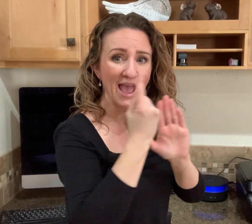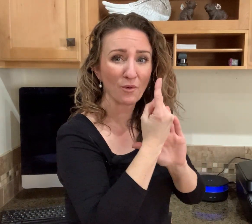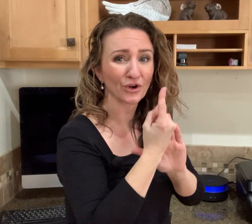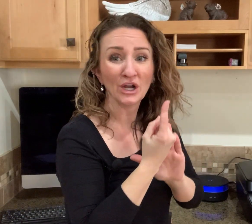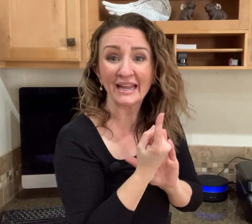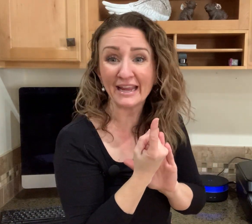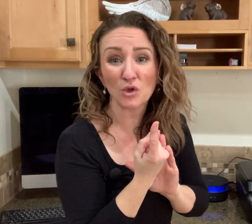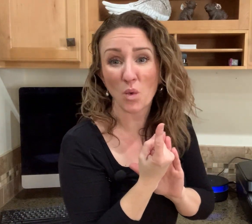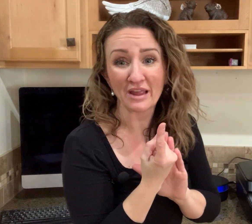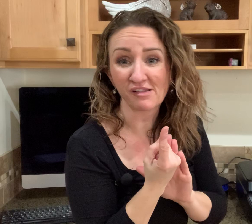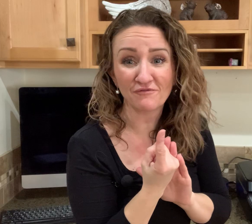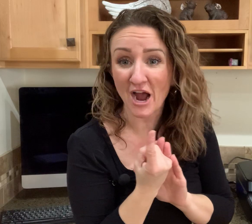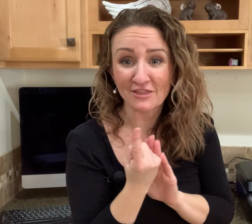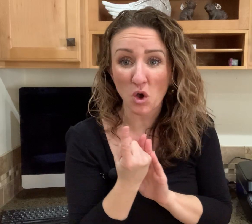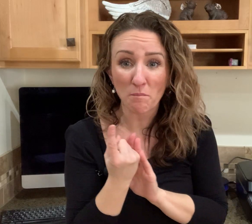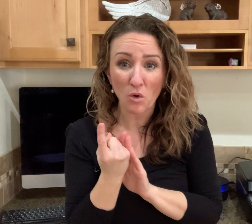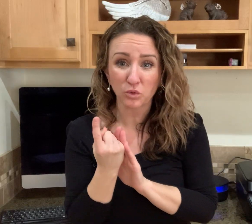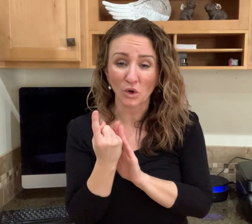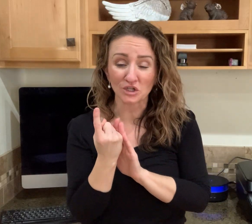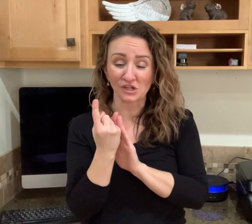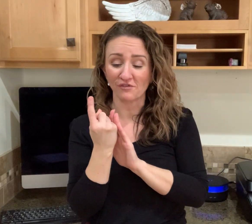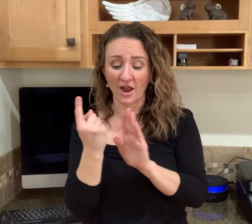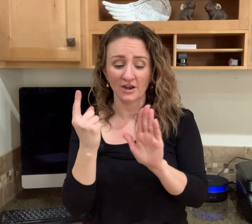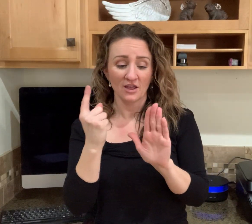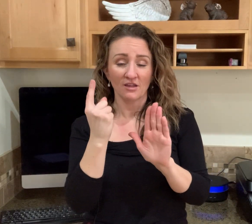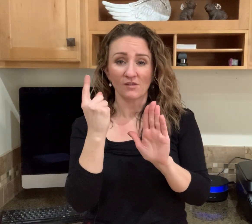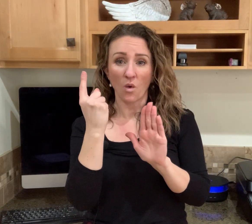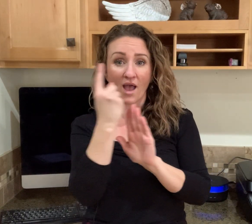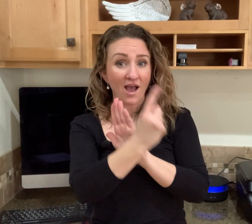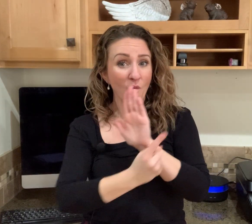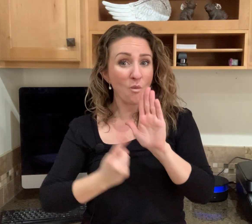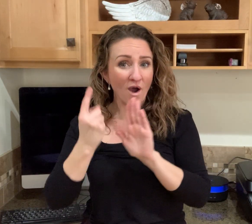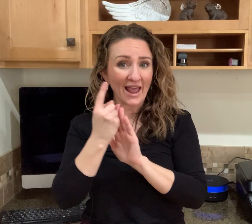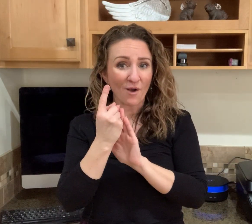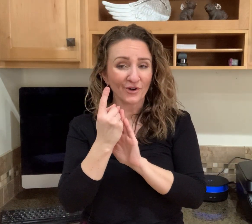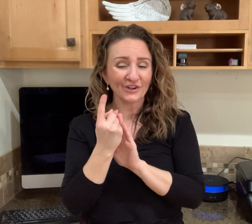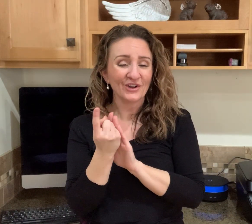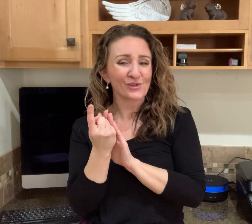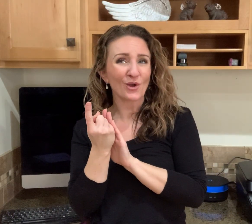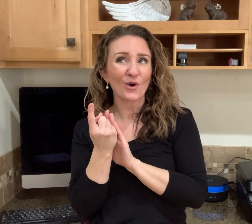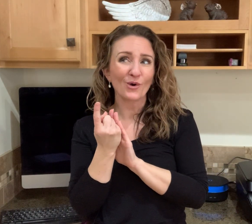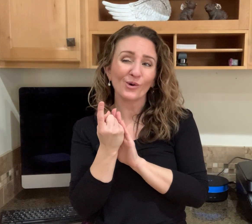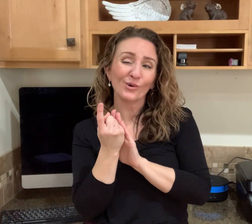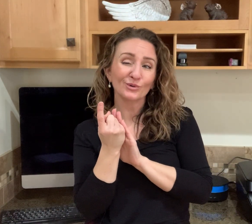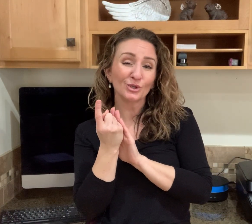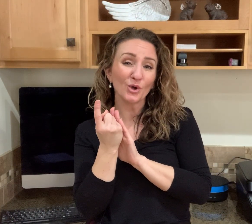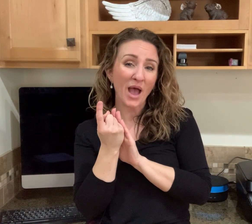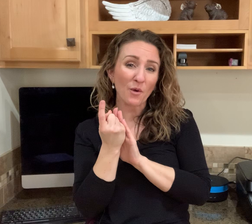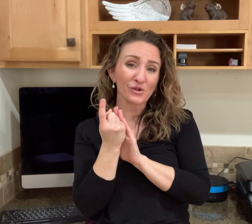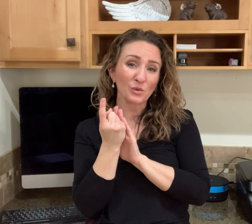hour. Either way is fine, though. Both work just fine. So 1 hour. So 2 hours would be